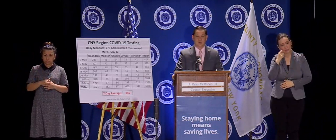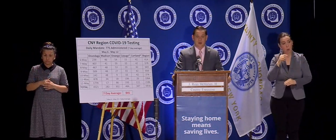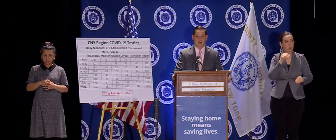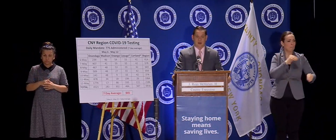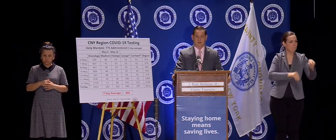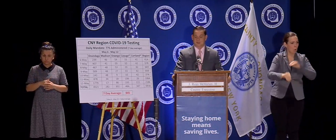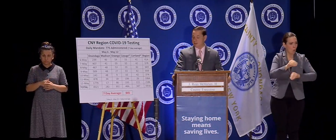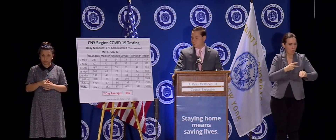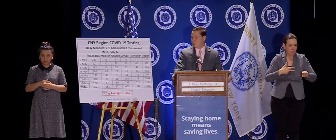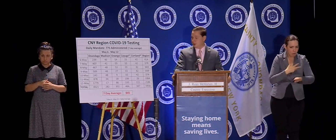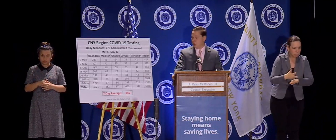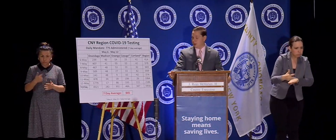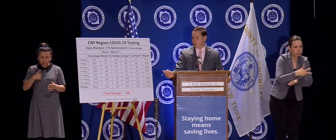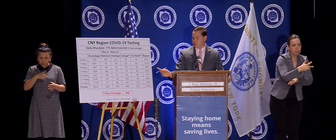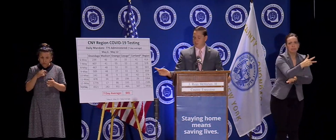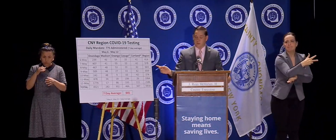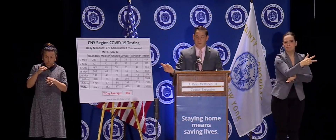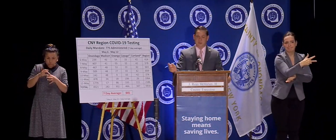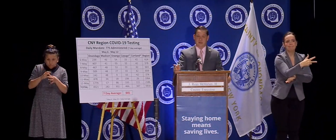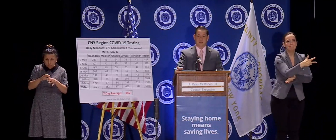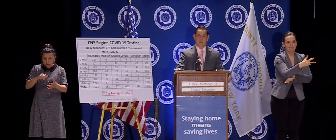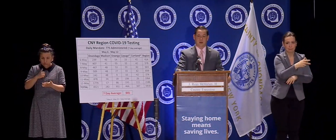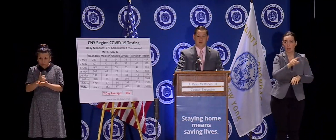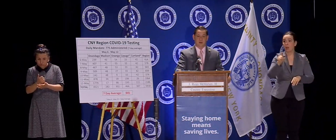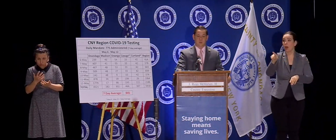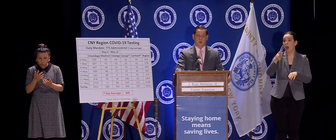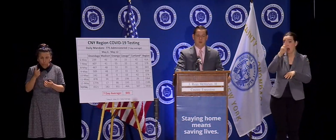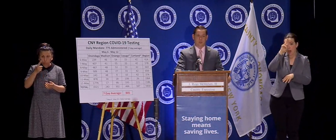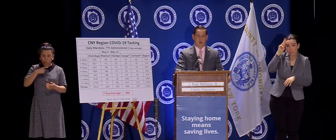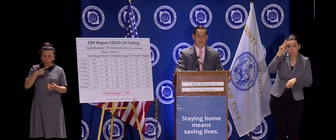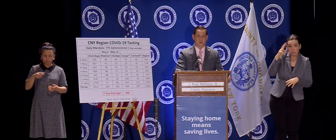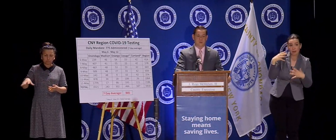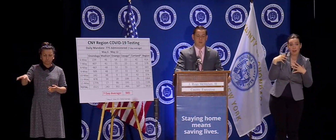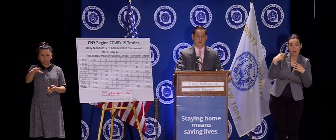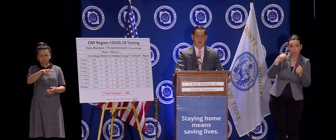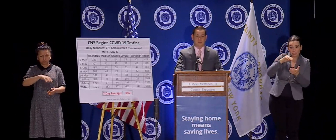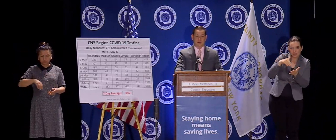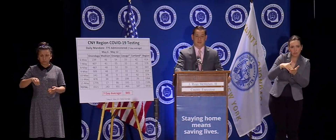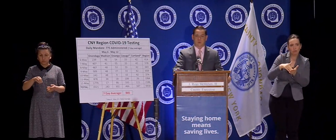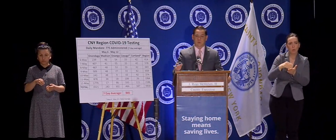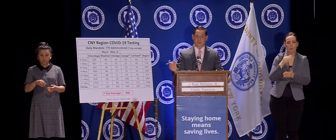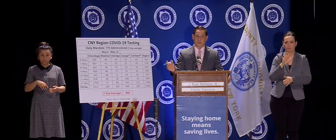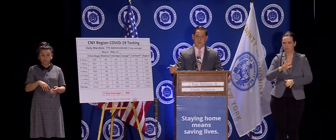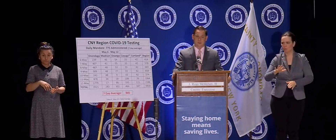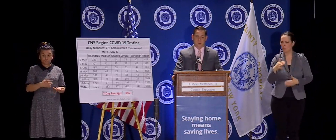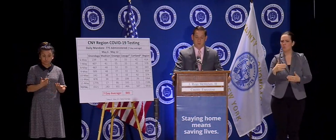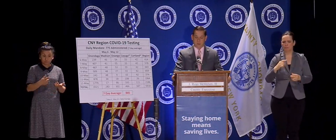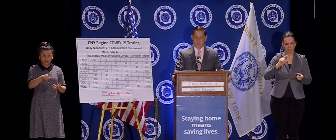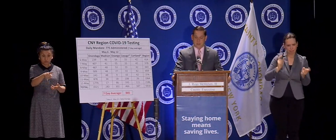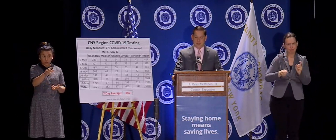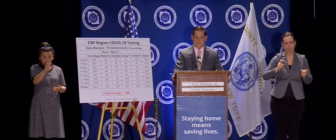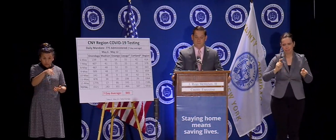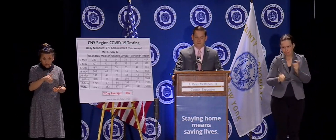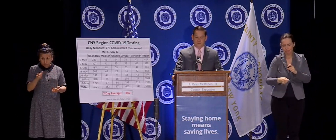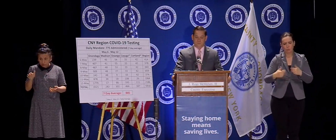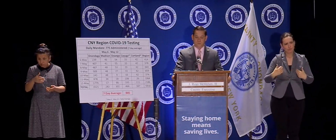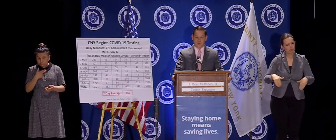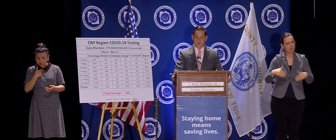infrastructure. It's very hard to get this much testing done with all your partners, and so that's what we did. So,